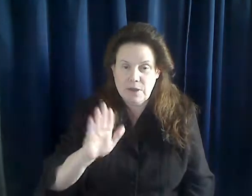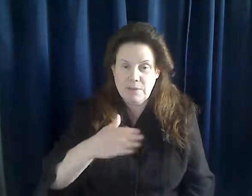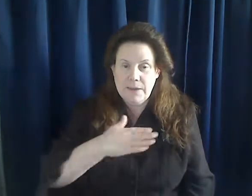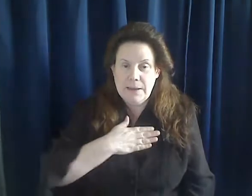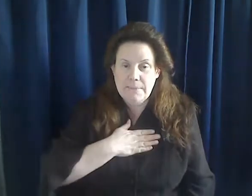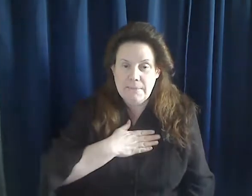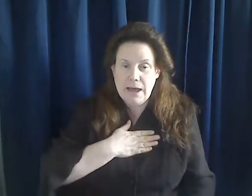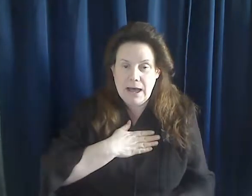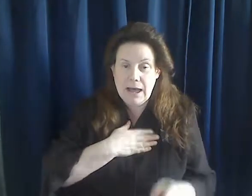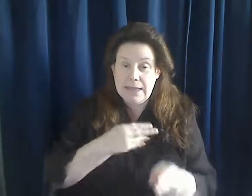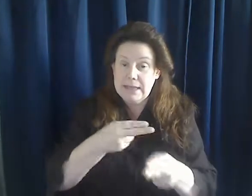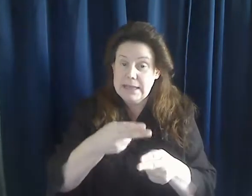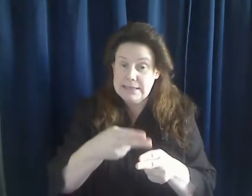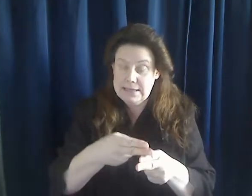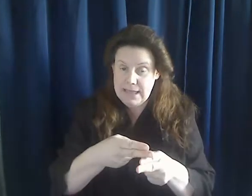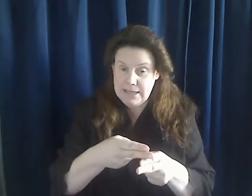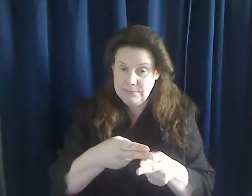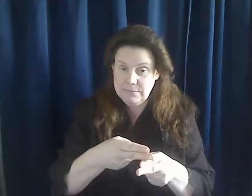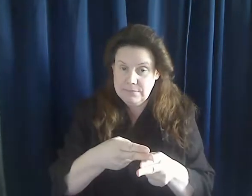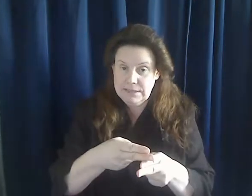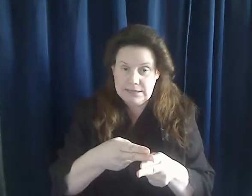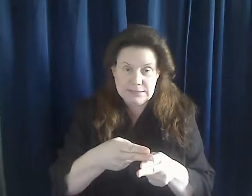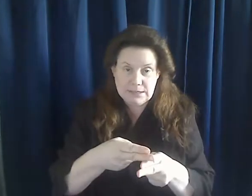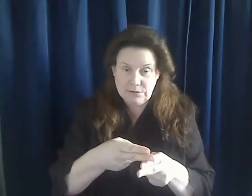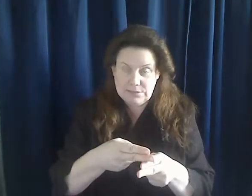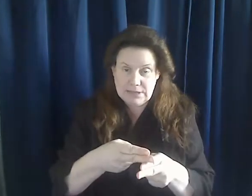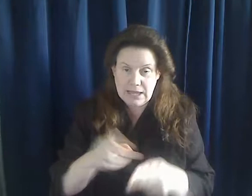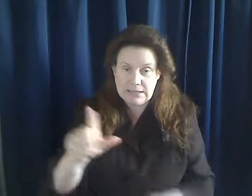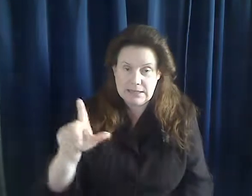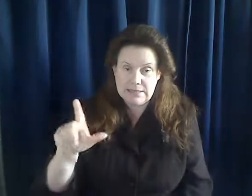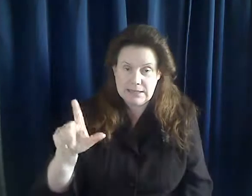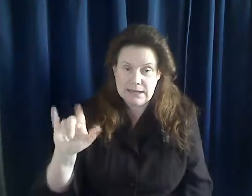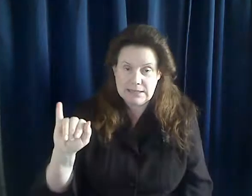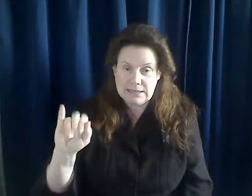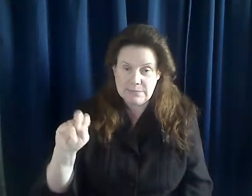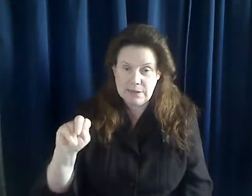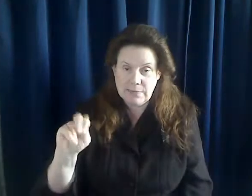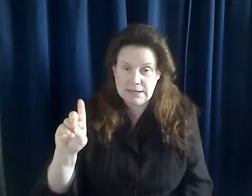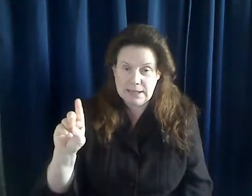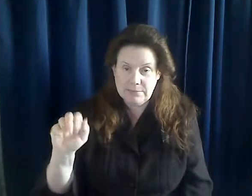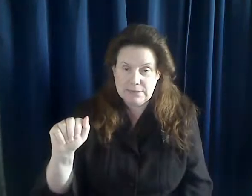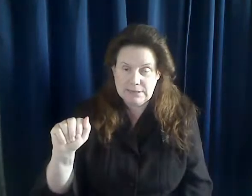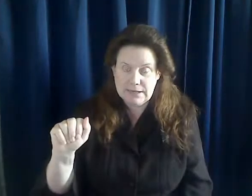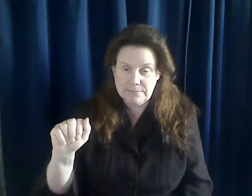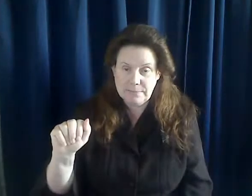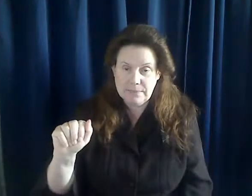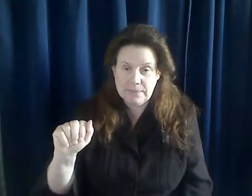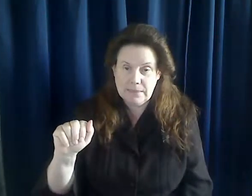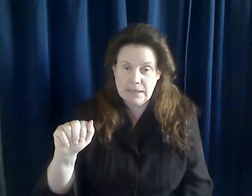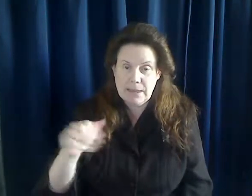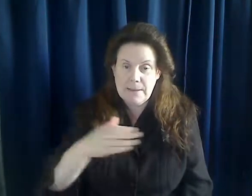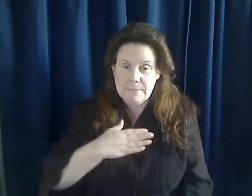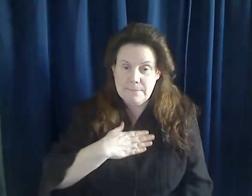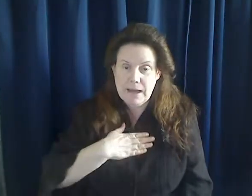palm. My name is, I don't sign, and then I spell my name, Linda.